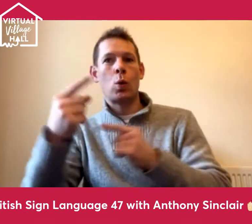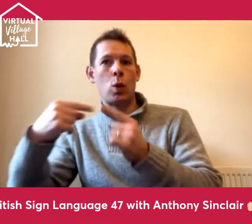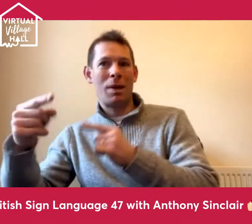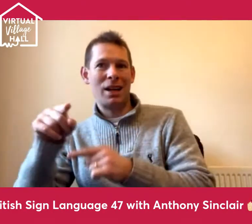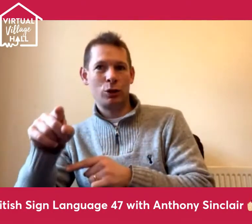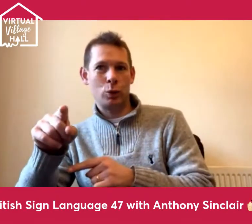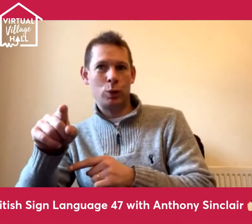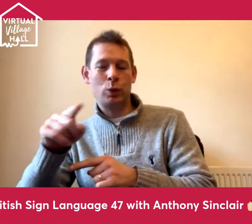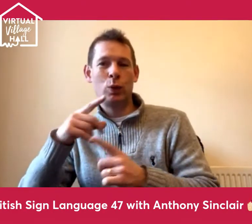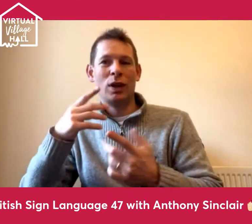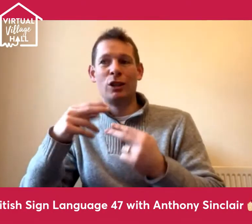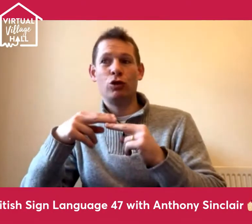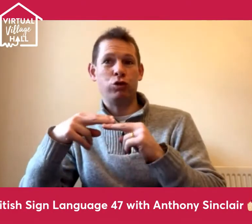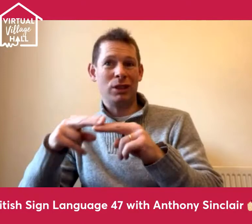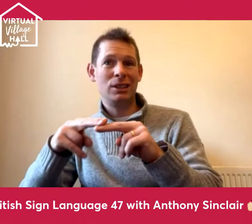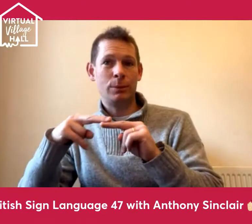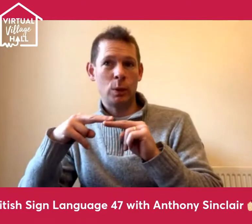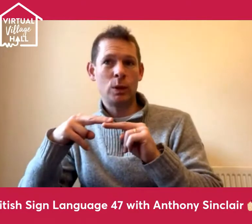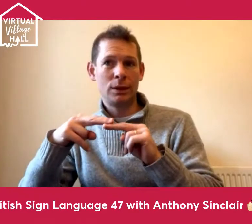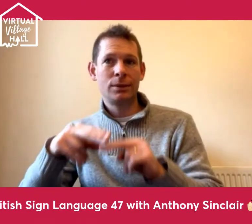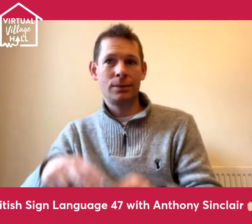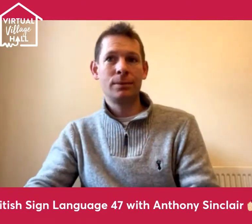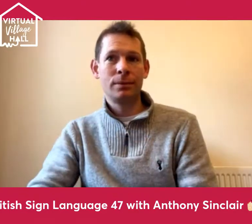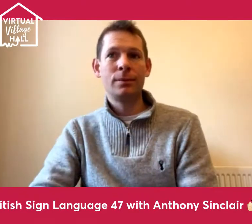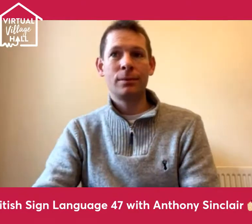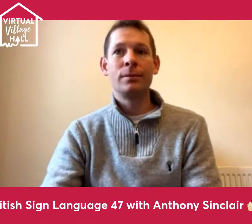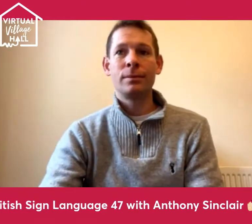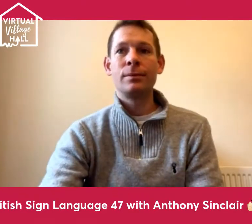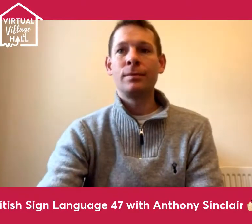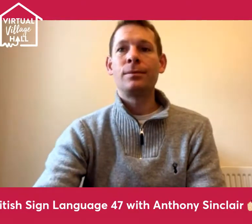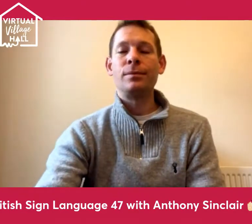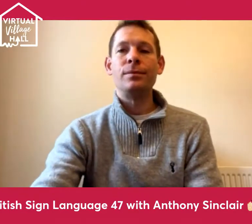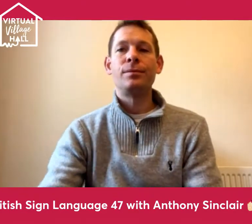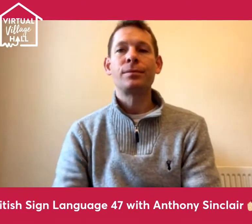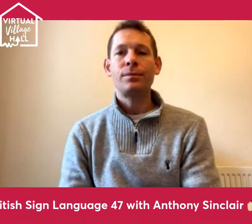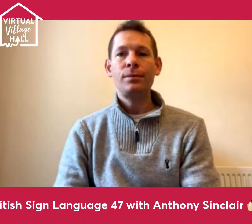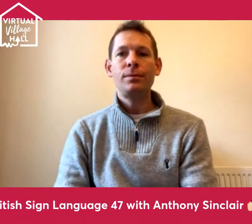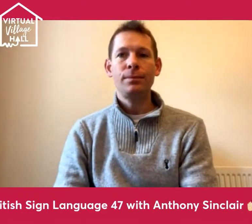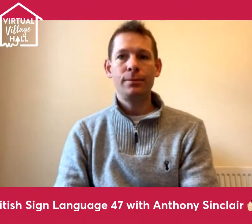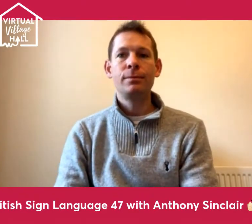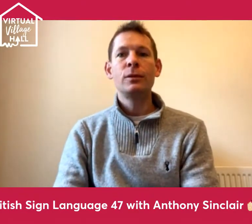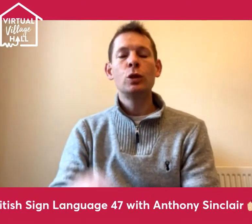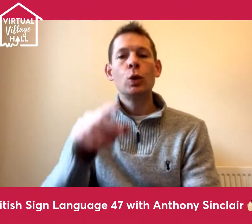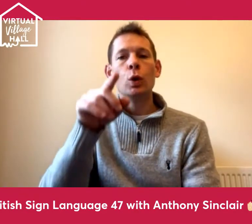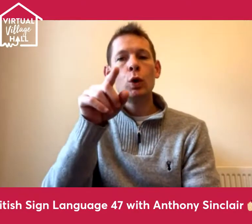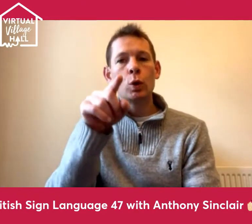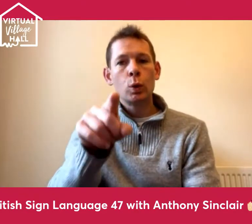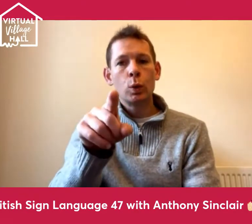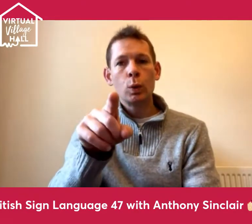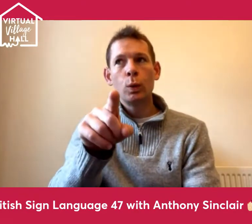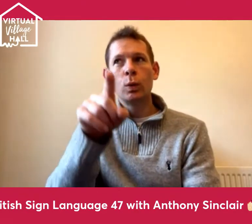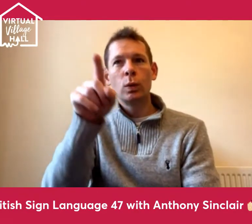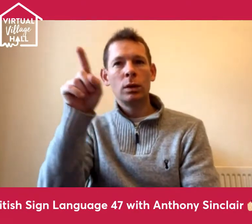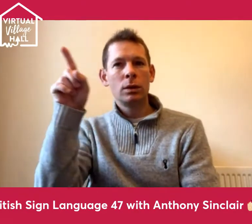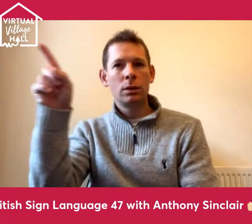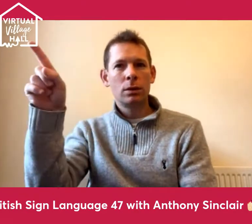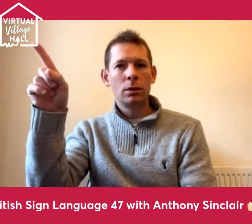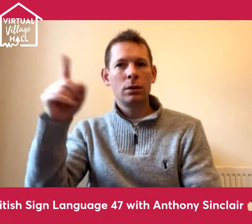those intensifiers, as we call them, or those facial expressions. So let's go back to our method